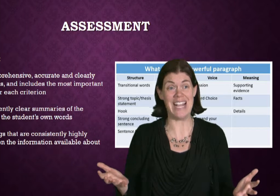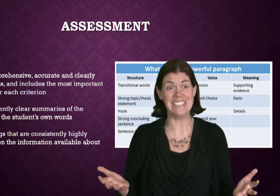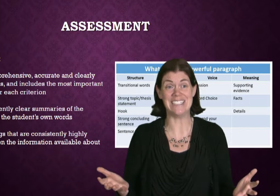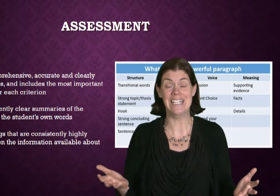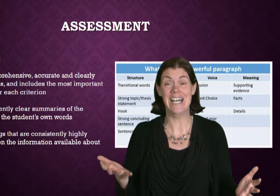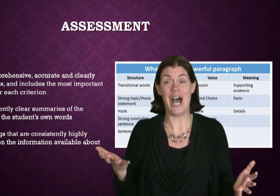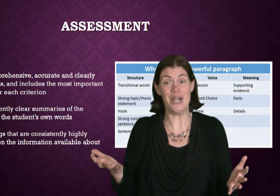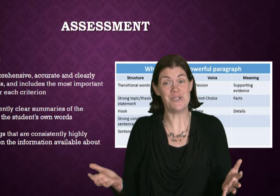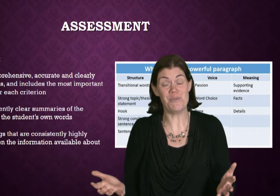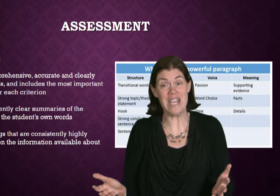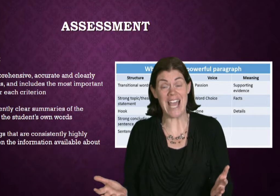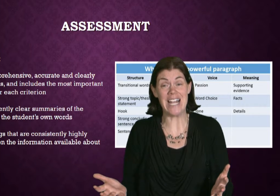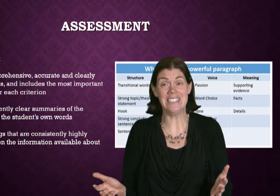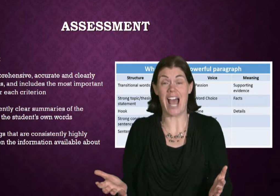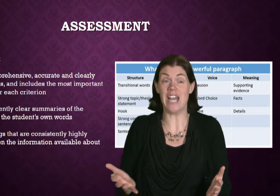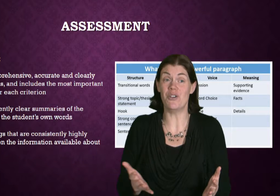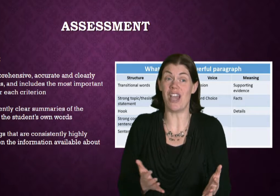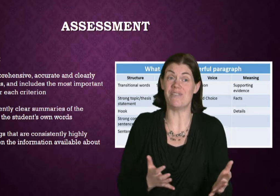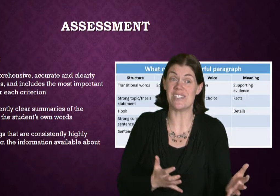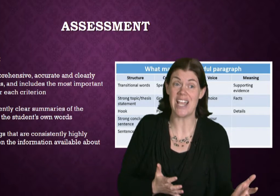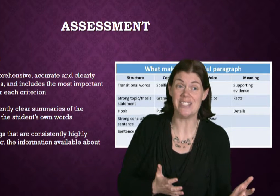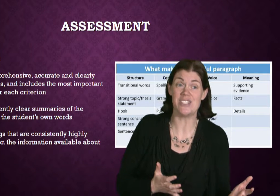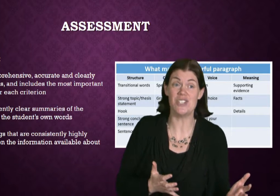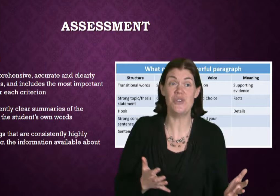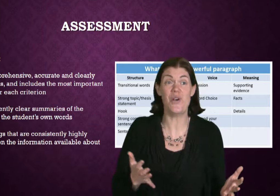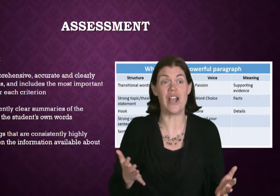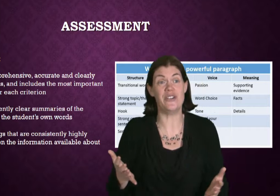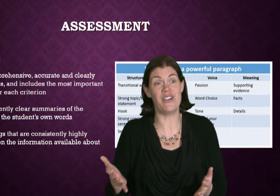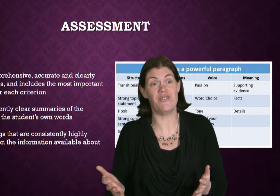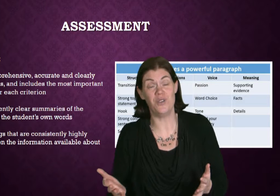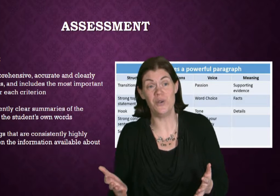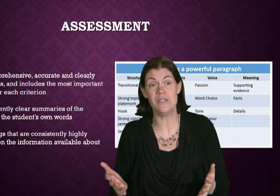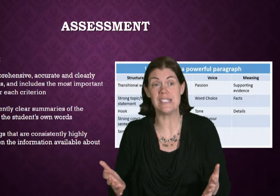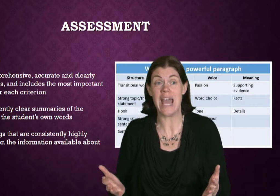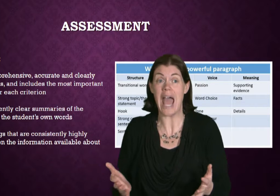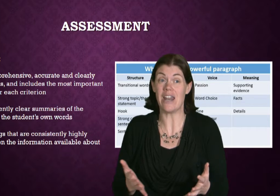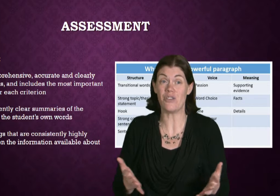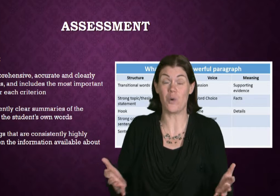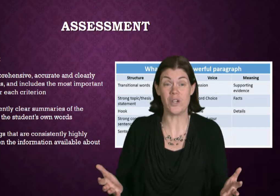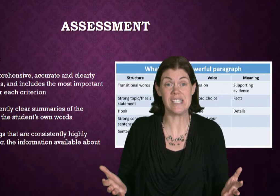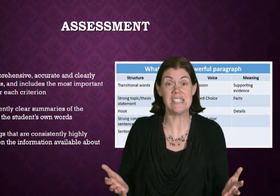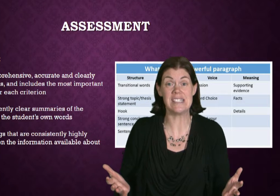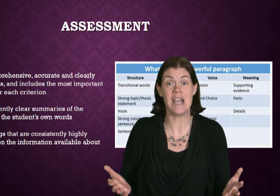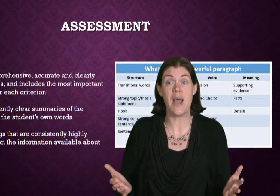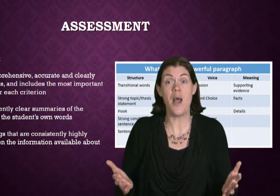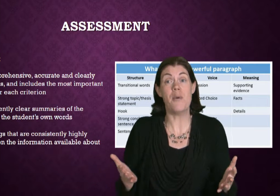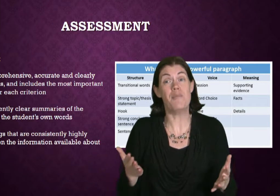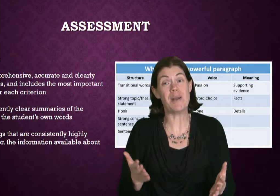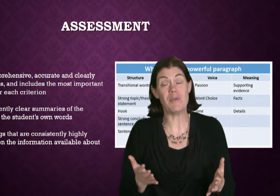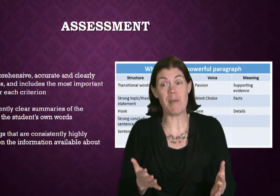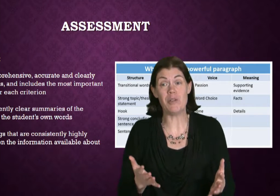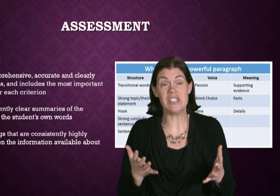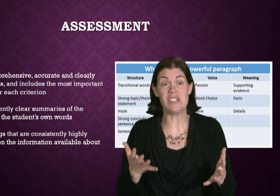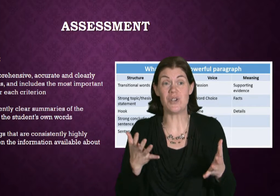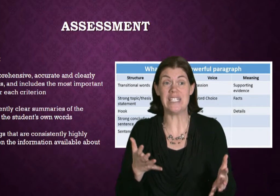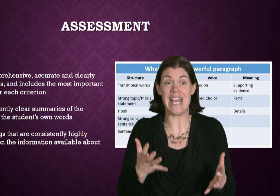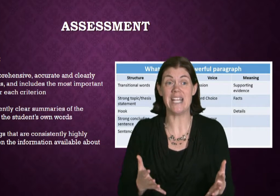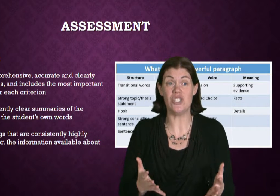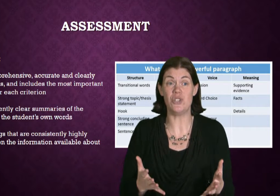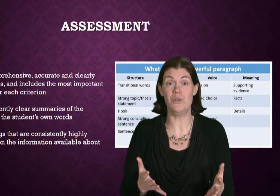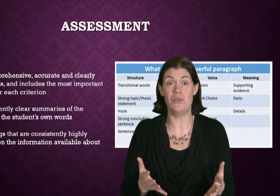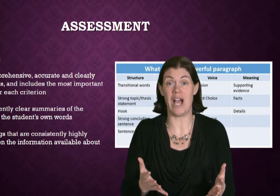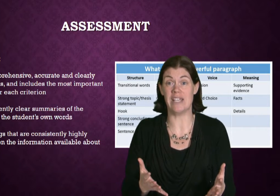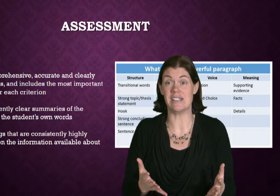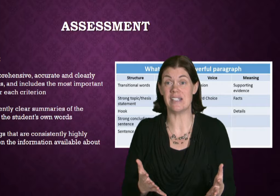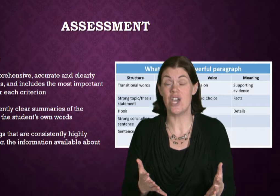weekend, right? I know it's a weekend. I know you have science too. I know you have foods and other courses, but remember, this is grade